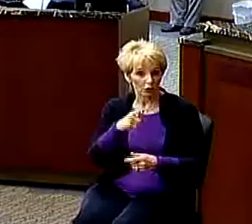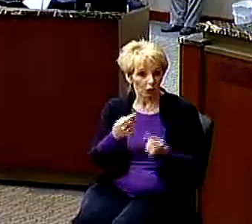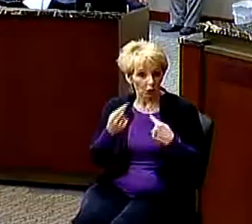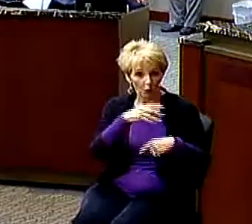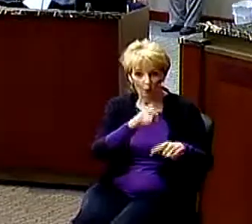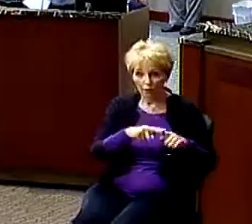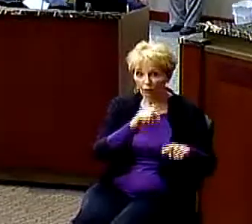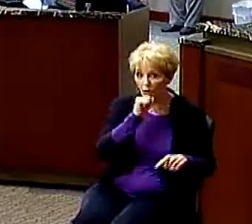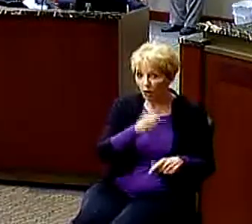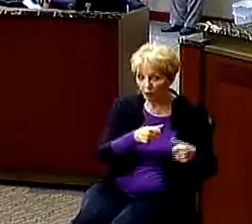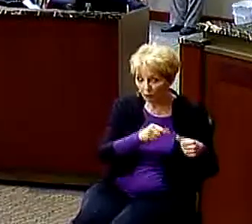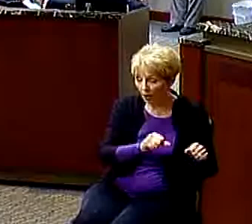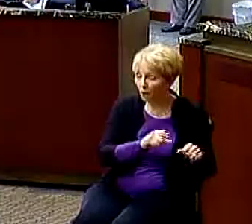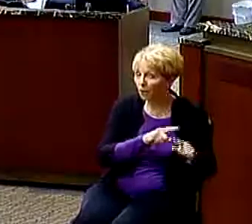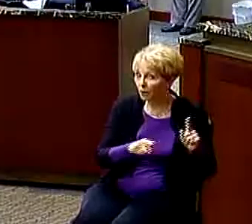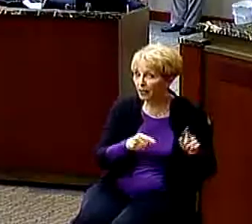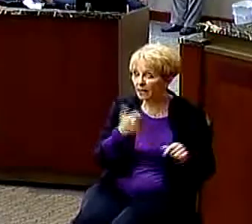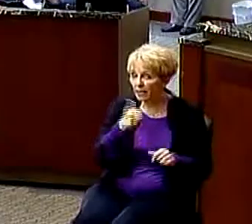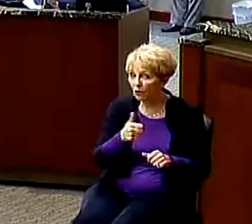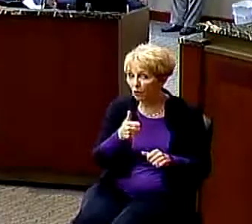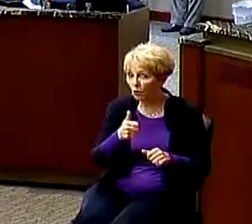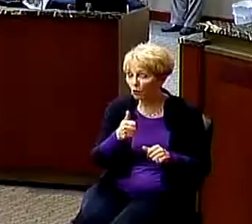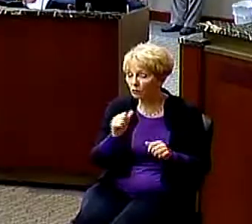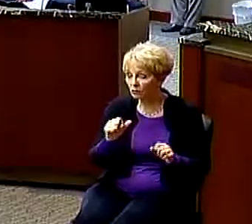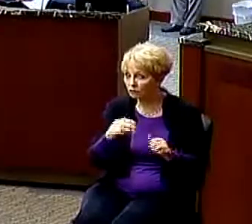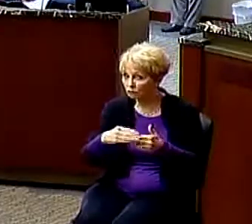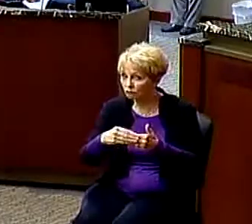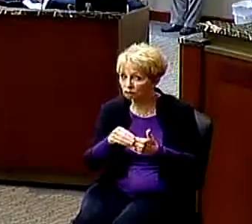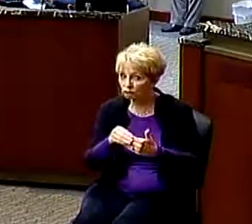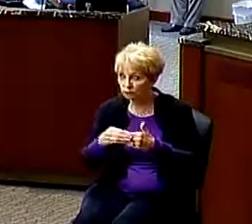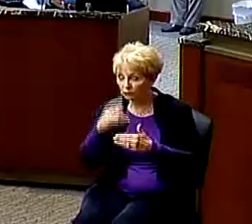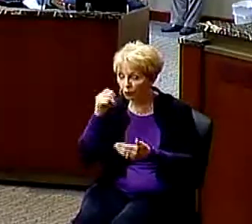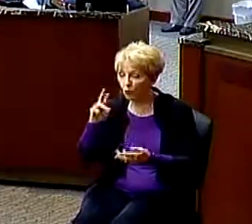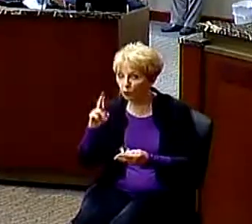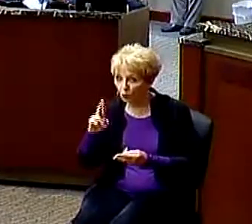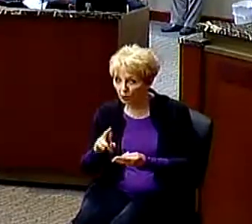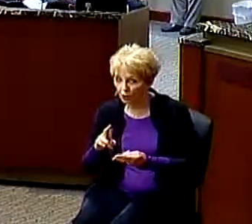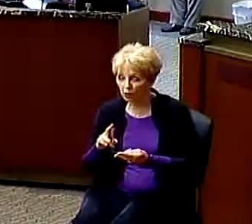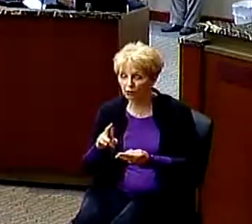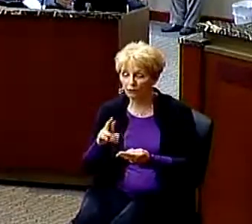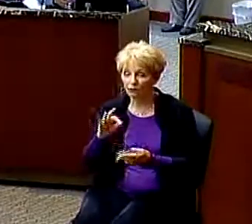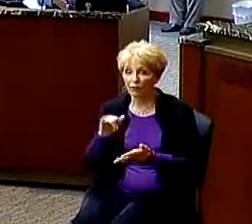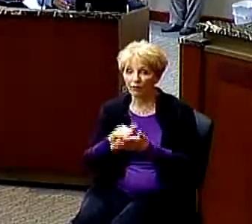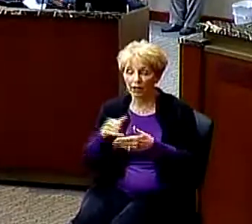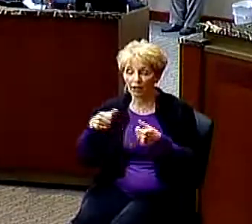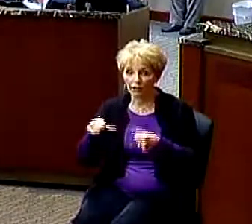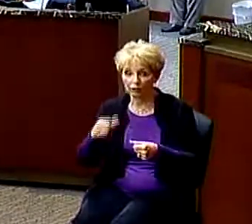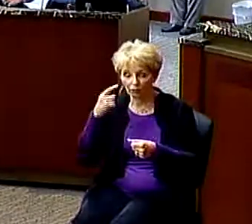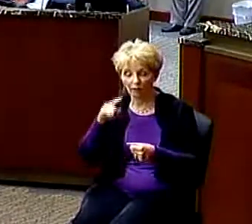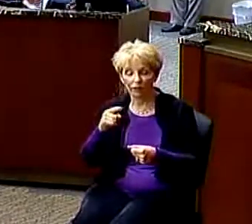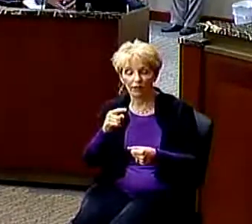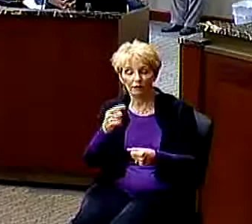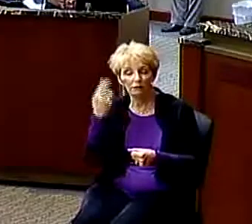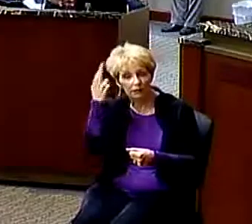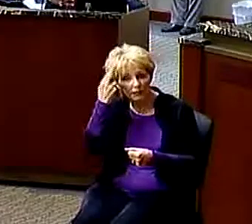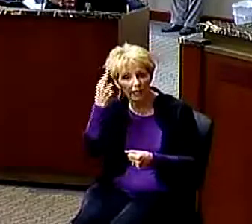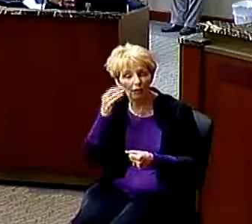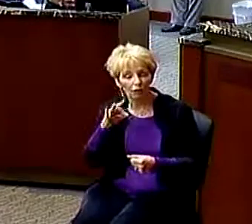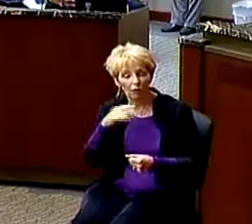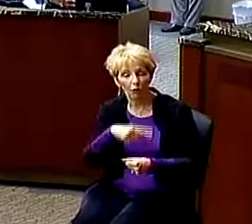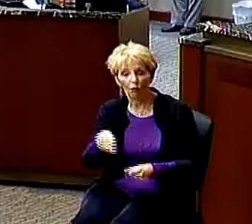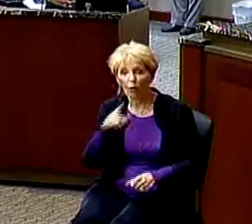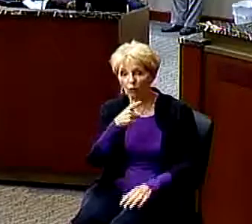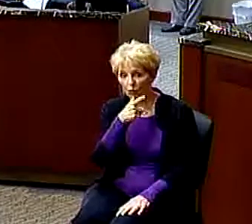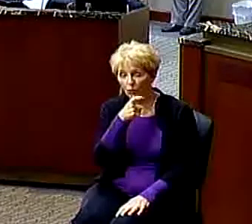to the old deposit, but is there any room for the reduction of the deposit for the sake of